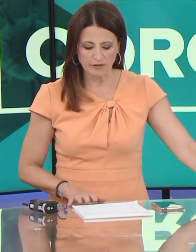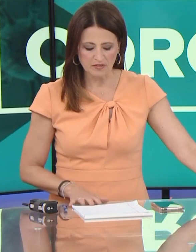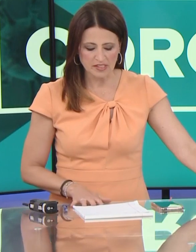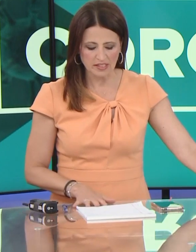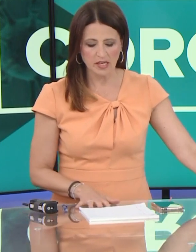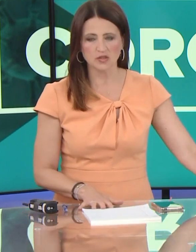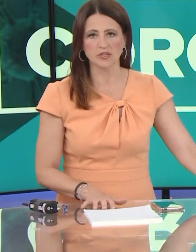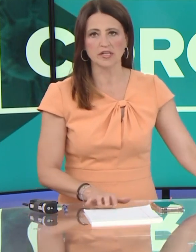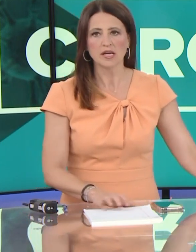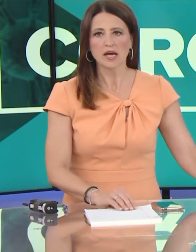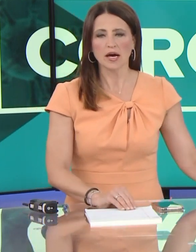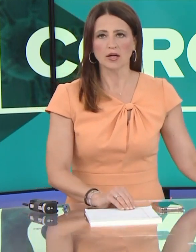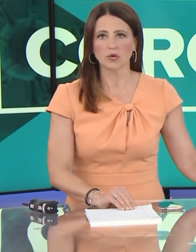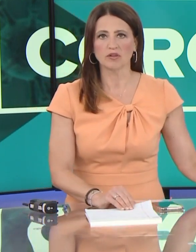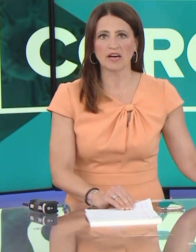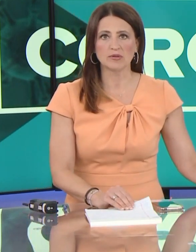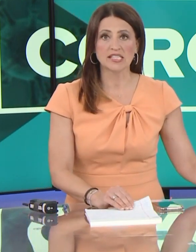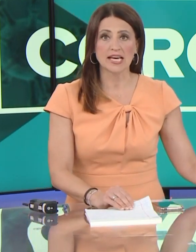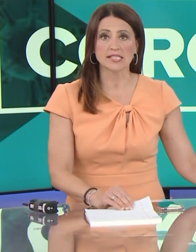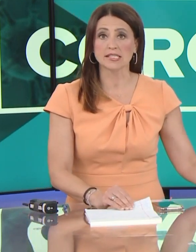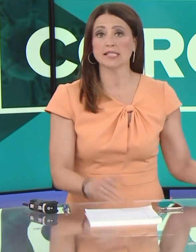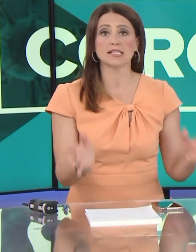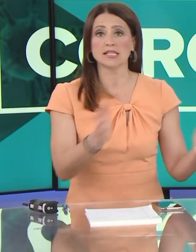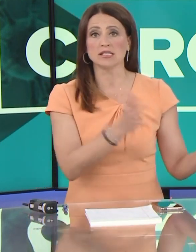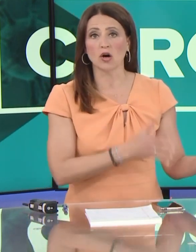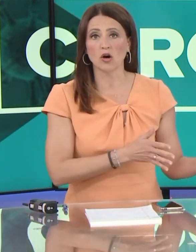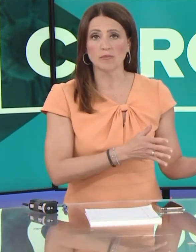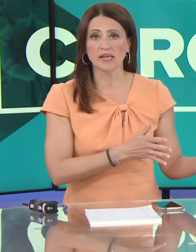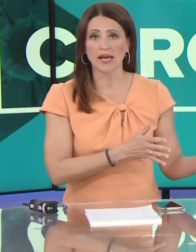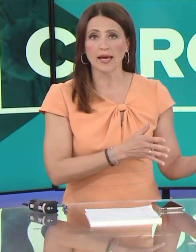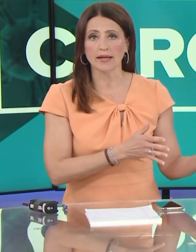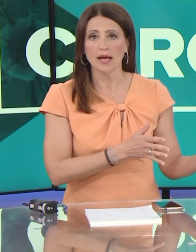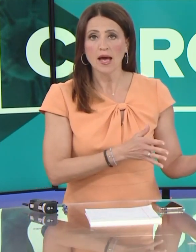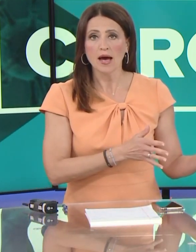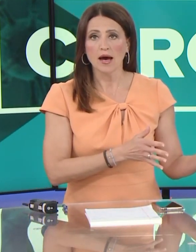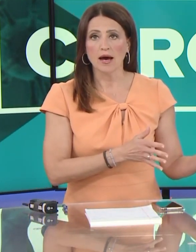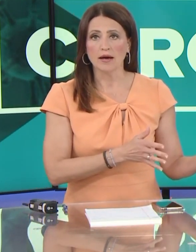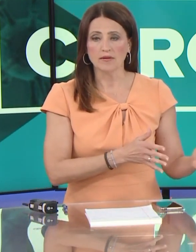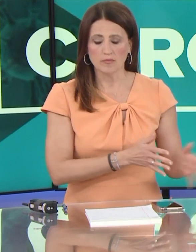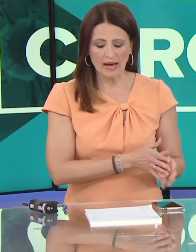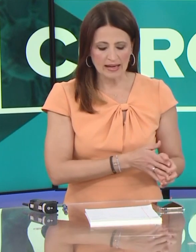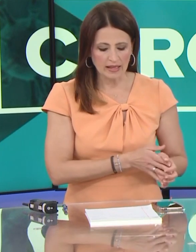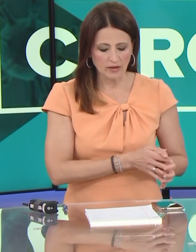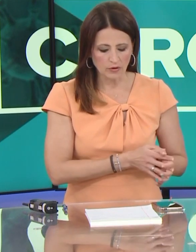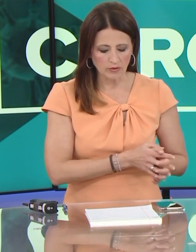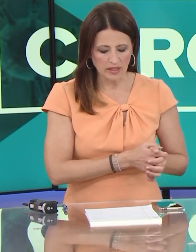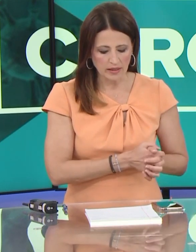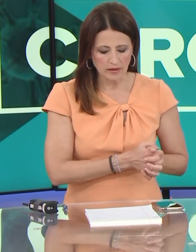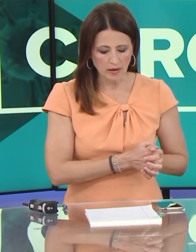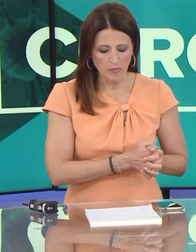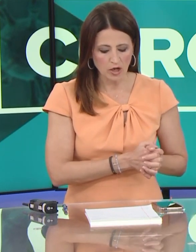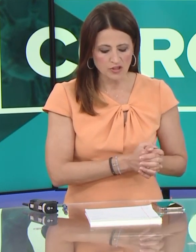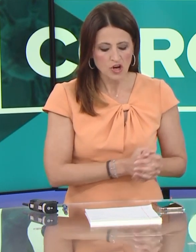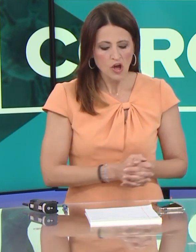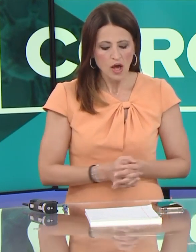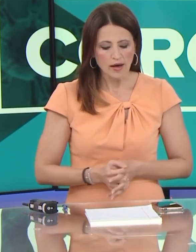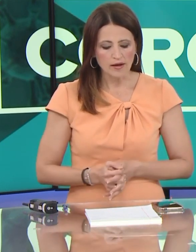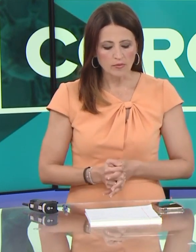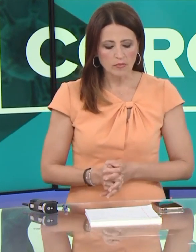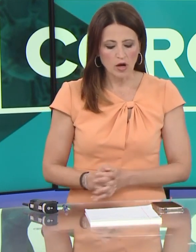over 5,600 coronavirus cases since this all began back in early